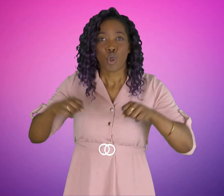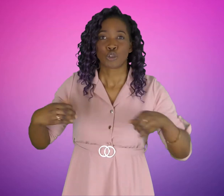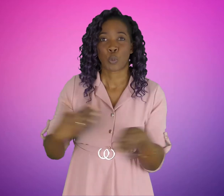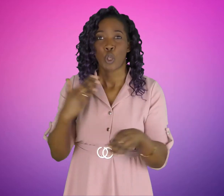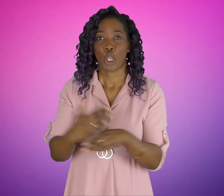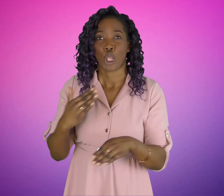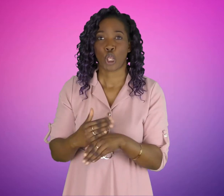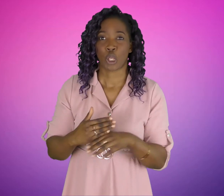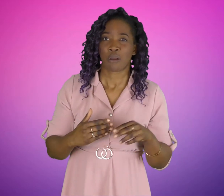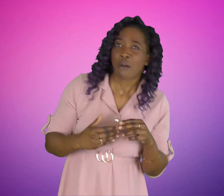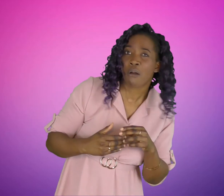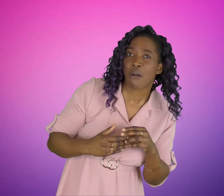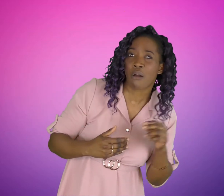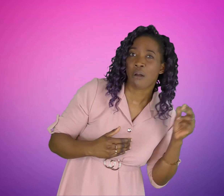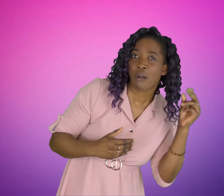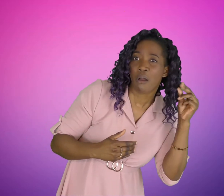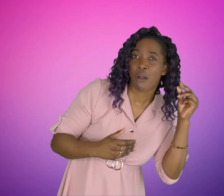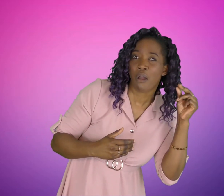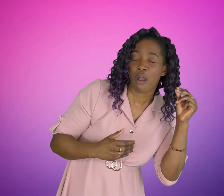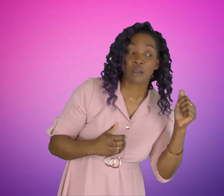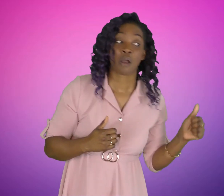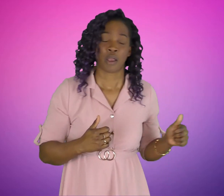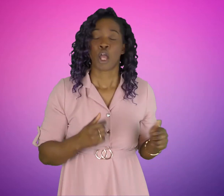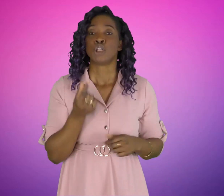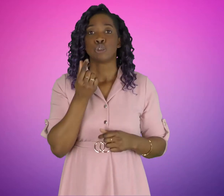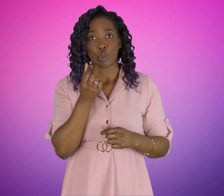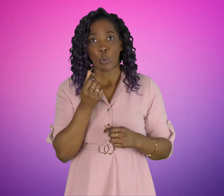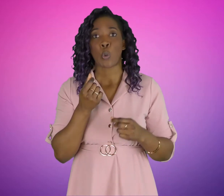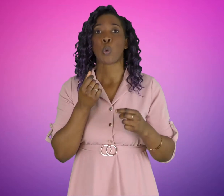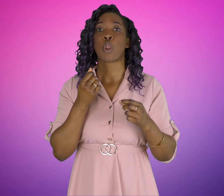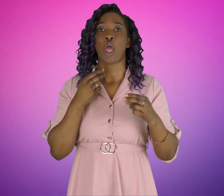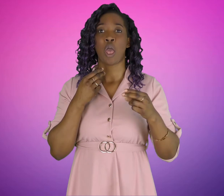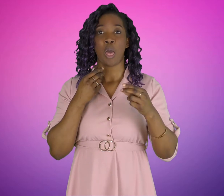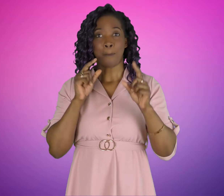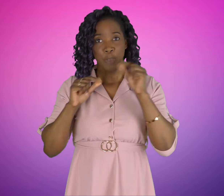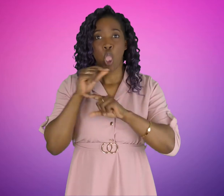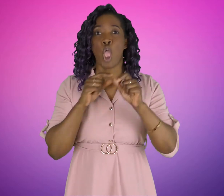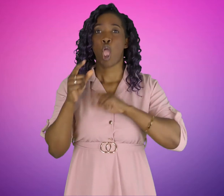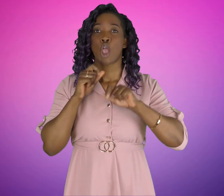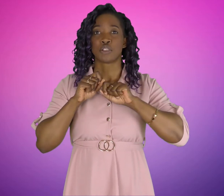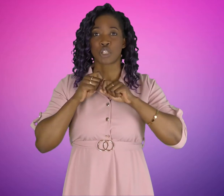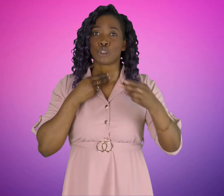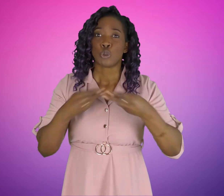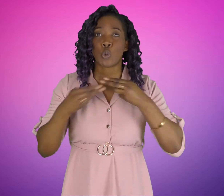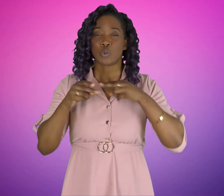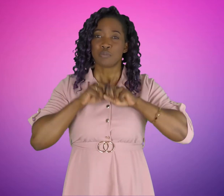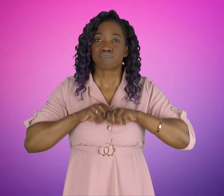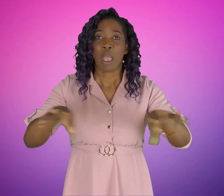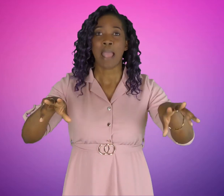And soon the birds were spreading the news, the good news, to all the people in the land.